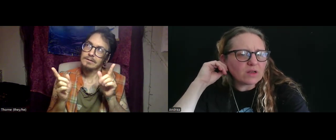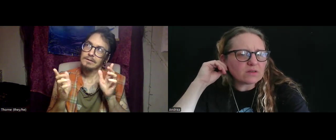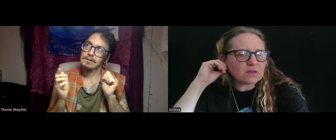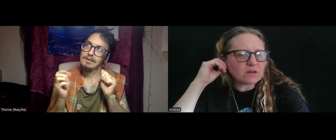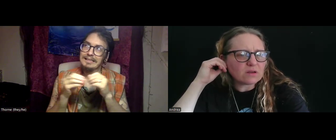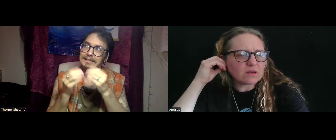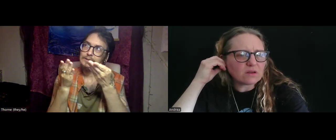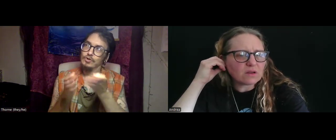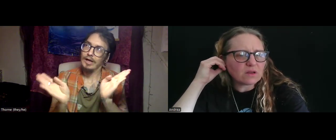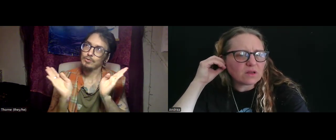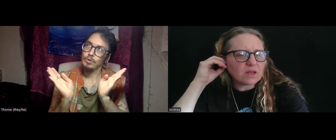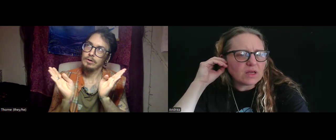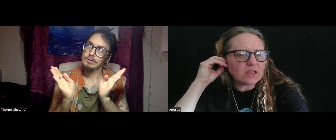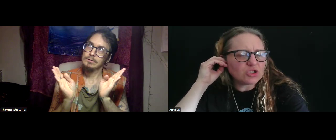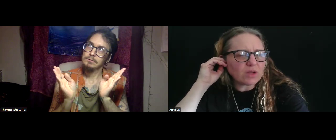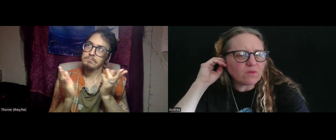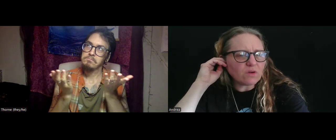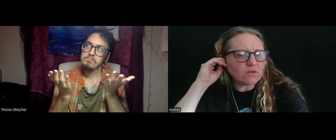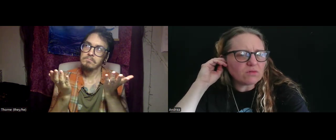but in general,